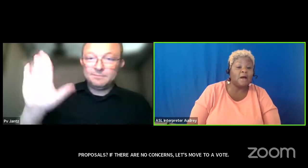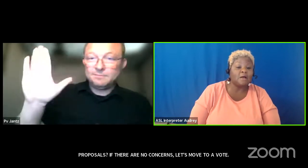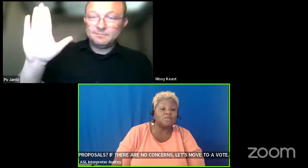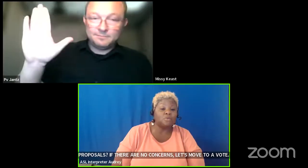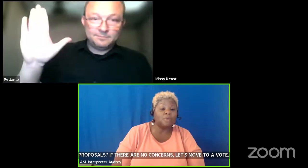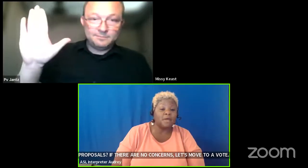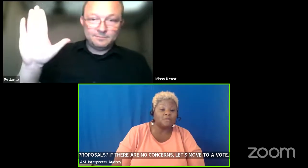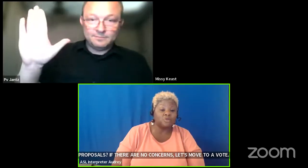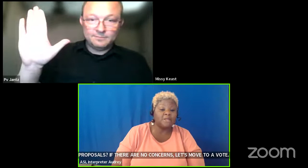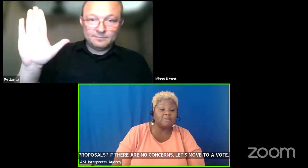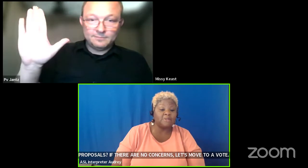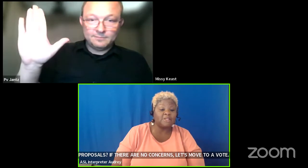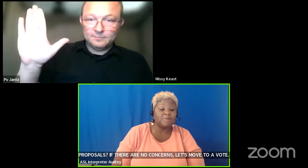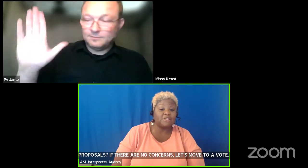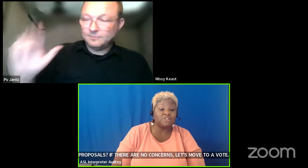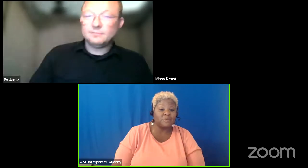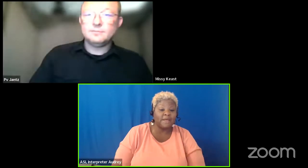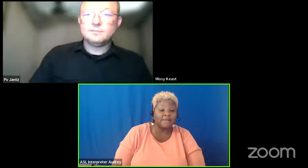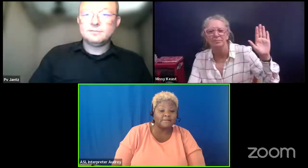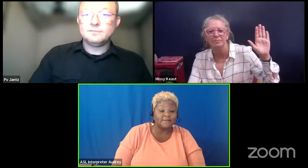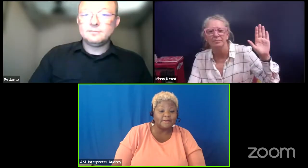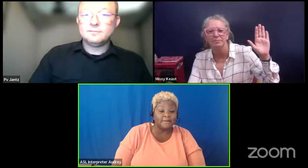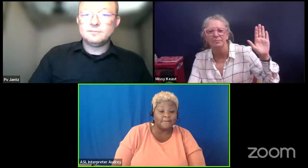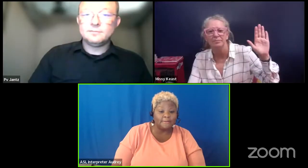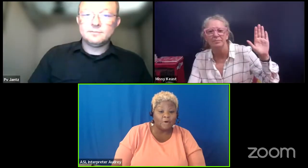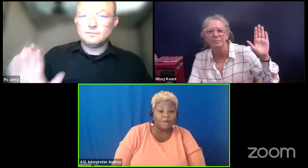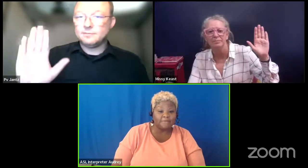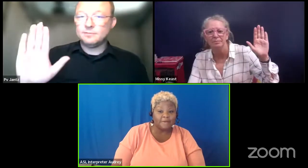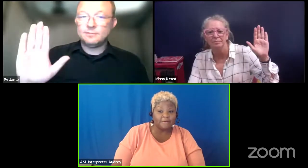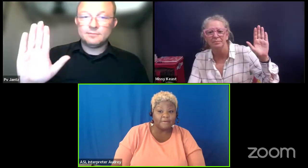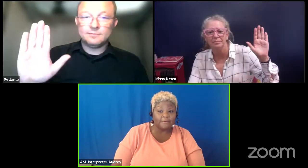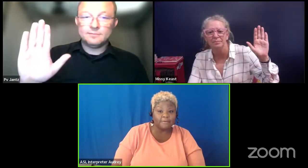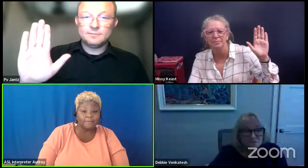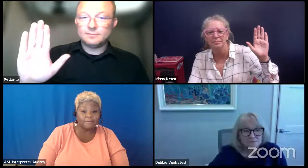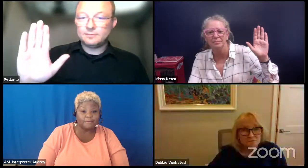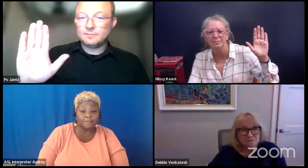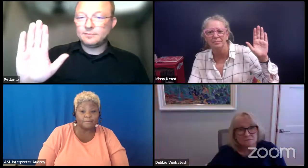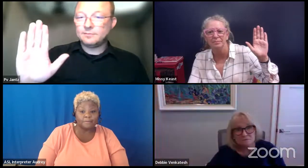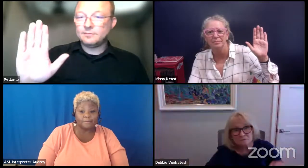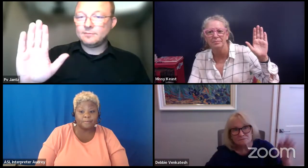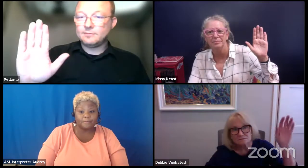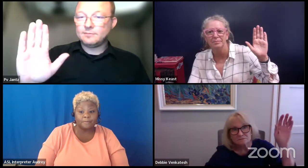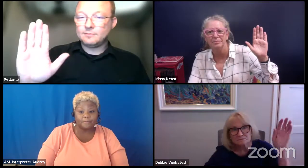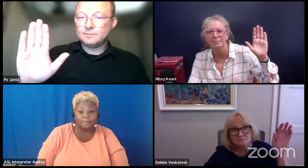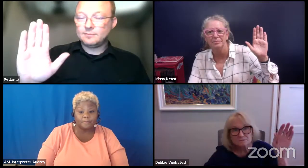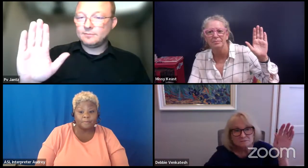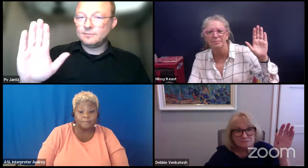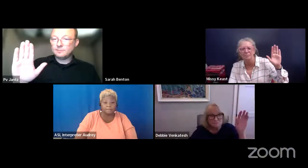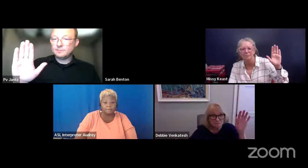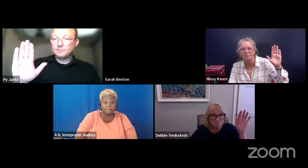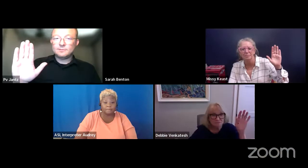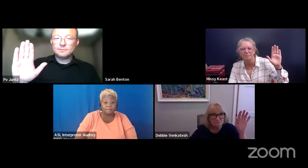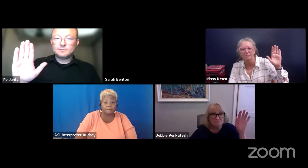remotely zooming in, please, by show of hands. All in favor? Yay.